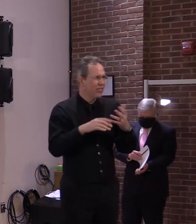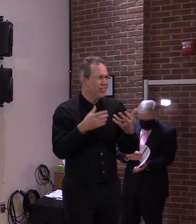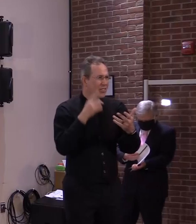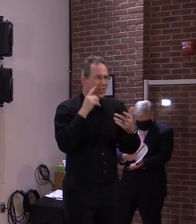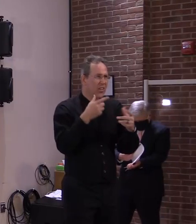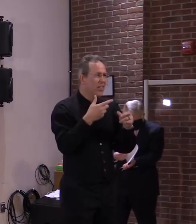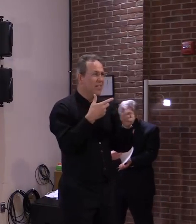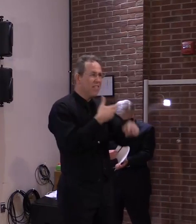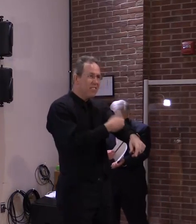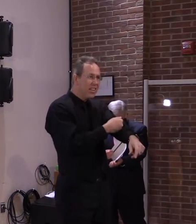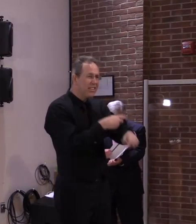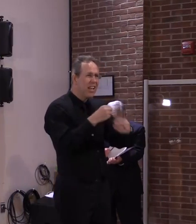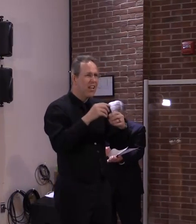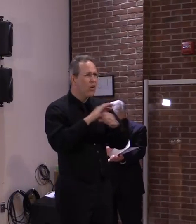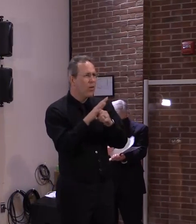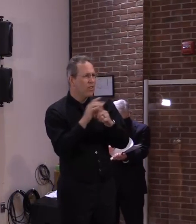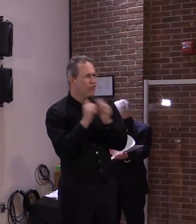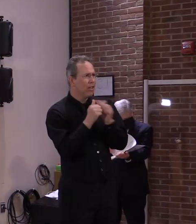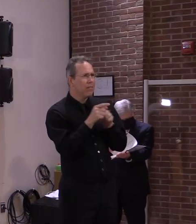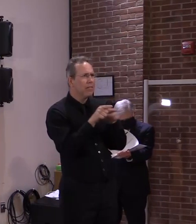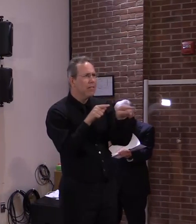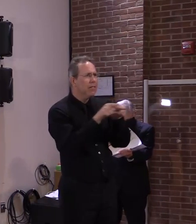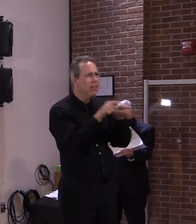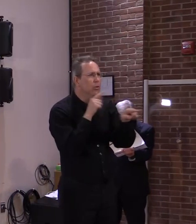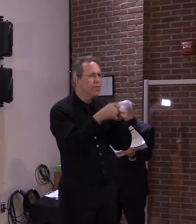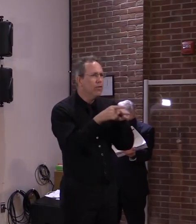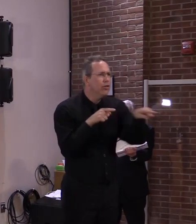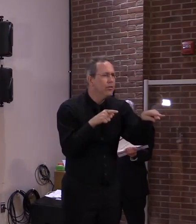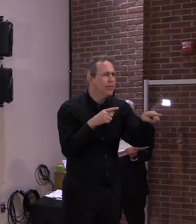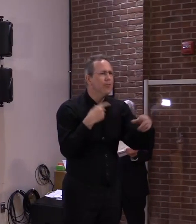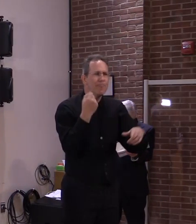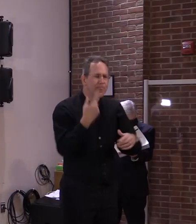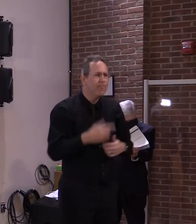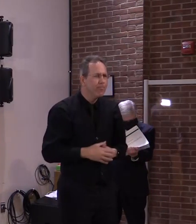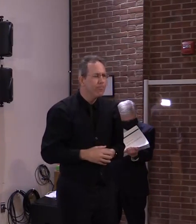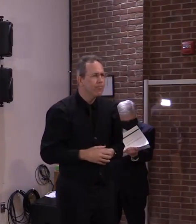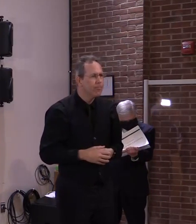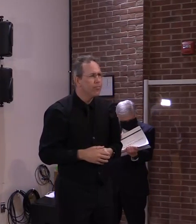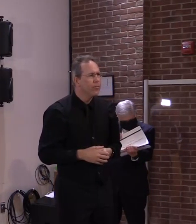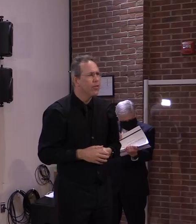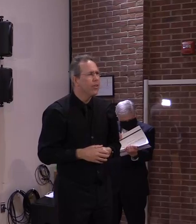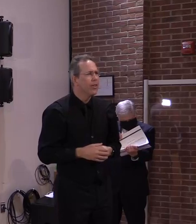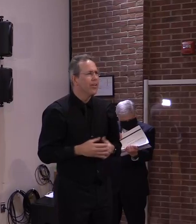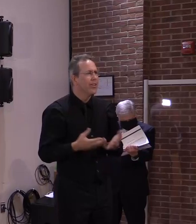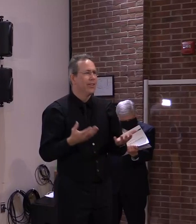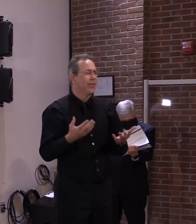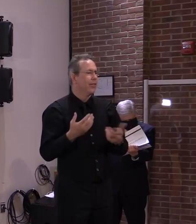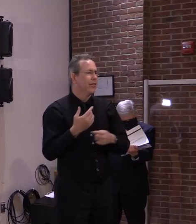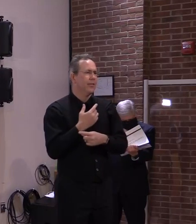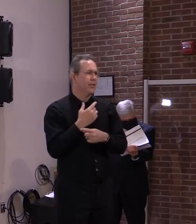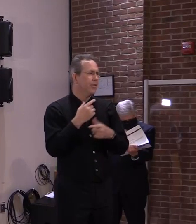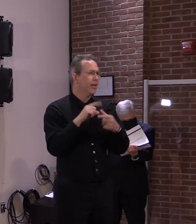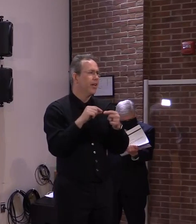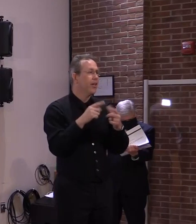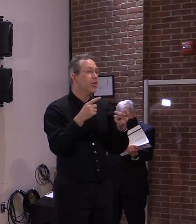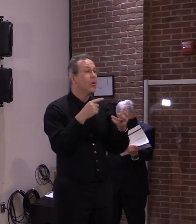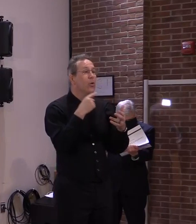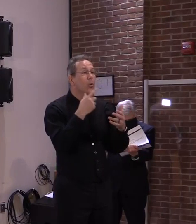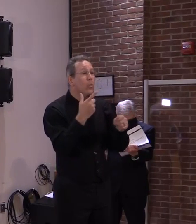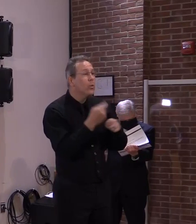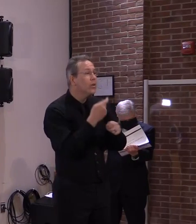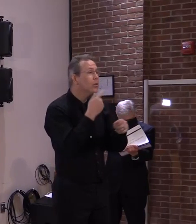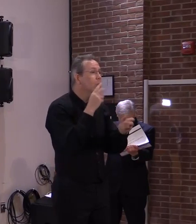in the race, so I wouldn't want to dare say anyone's winning or losing. Clearly, we are winning the race when it